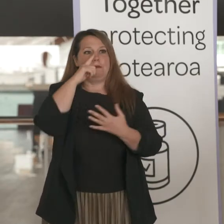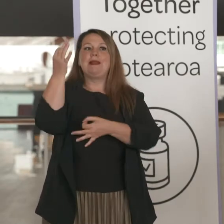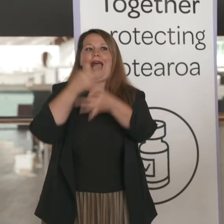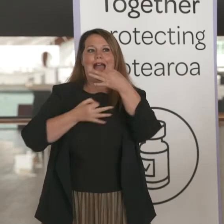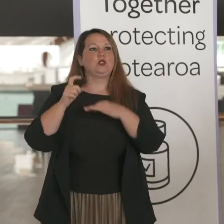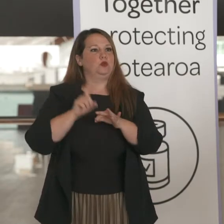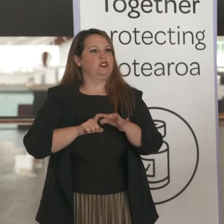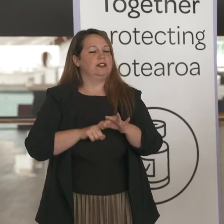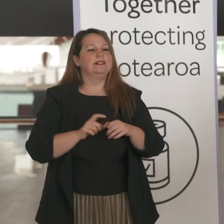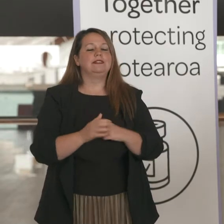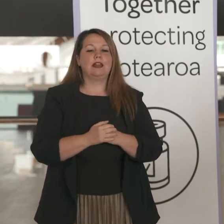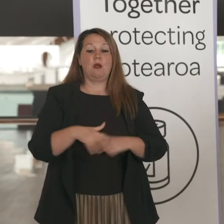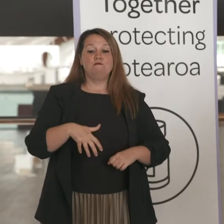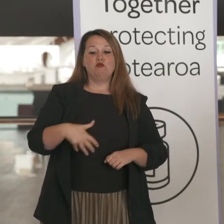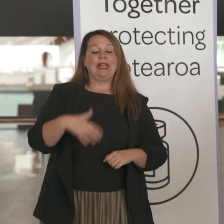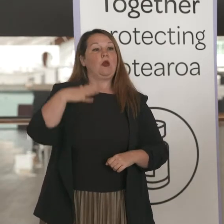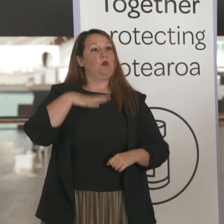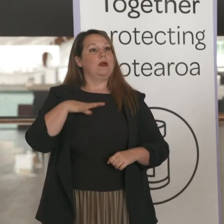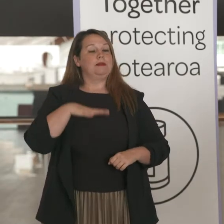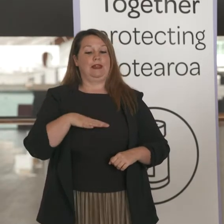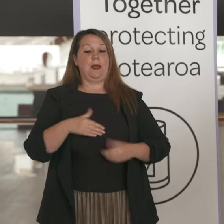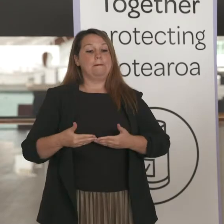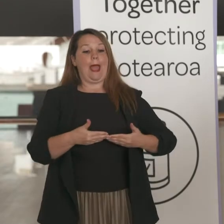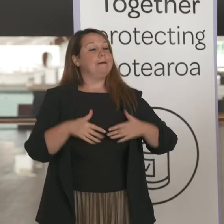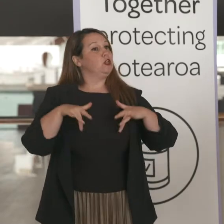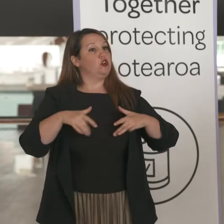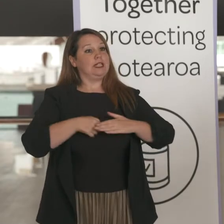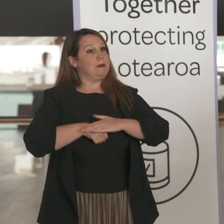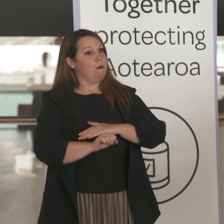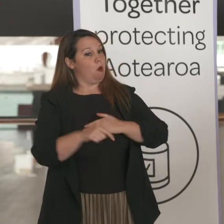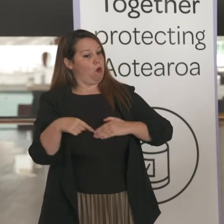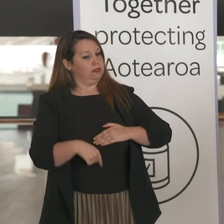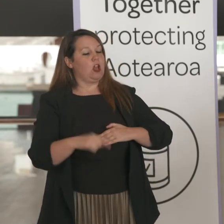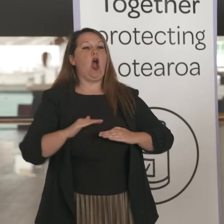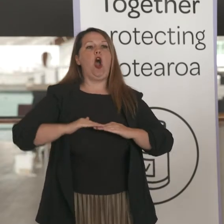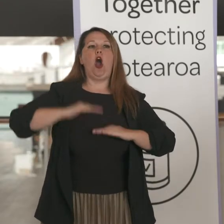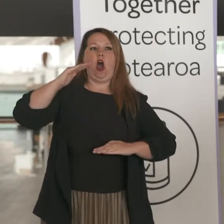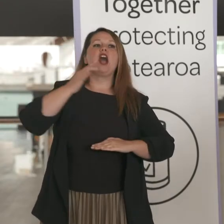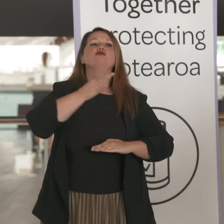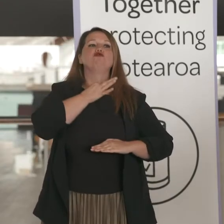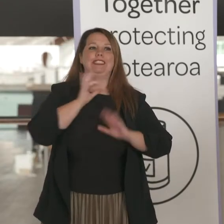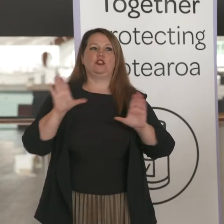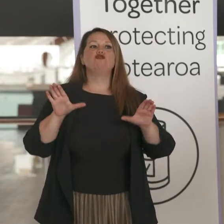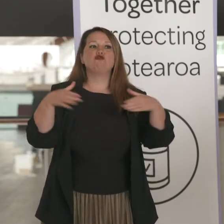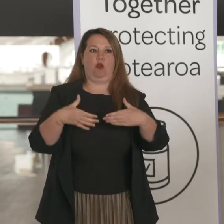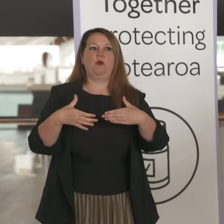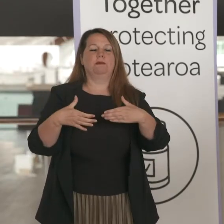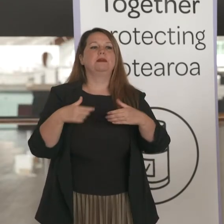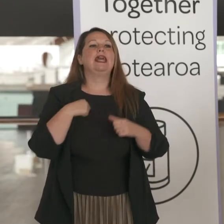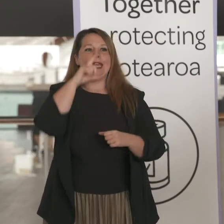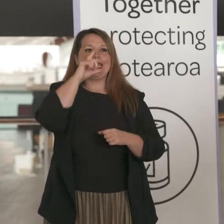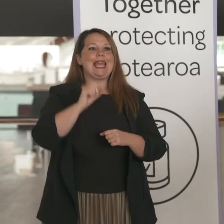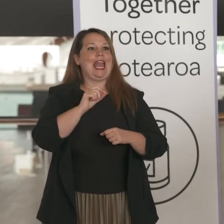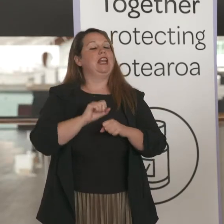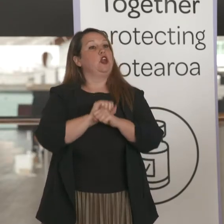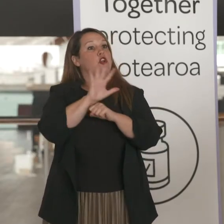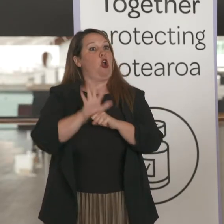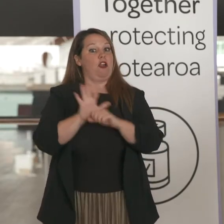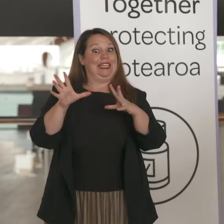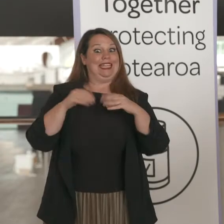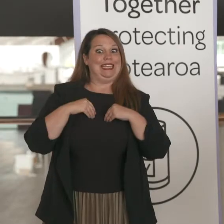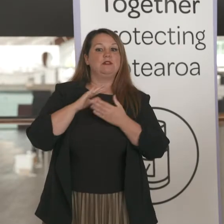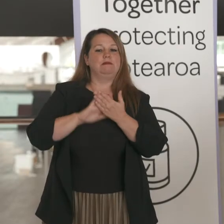Pregnant women and their unborn babies are a special high-risk group for severe consequences of